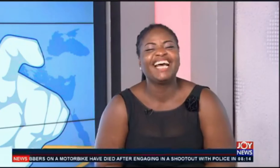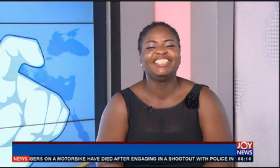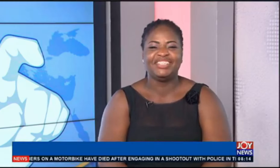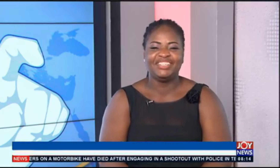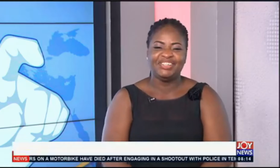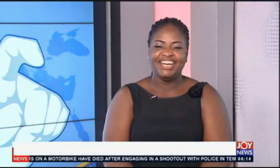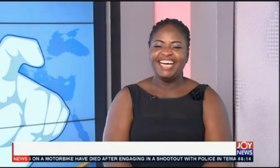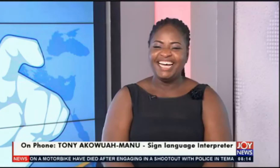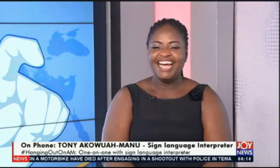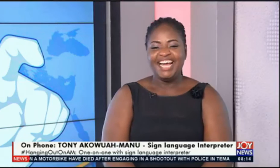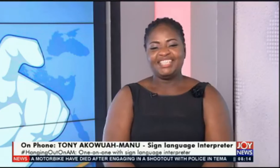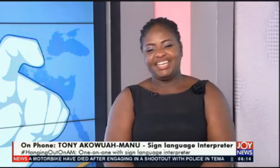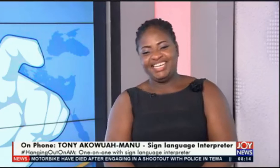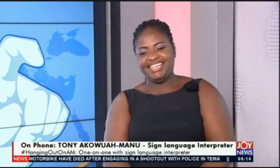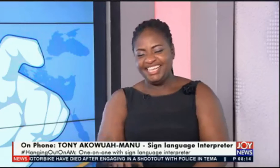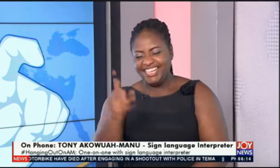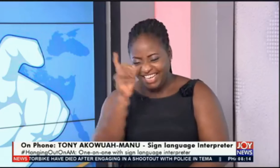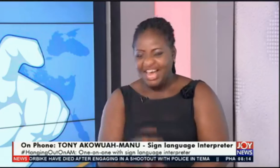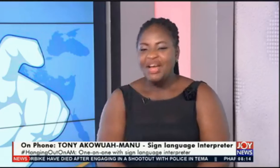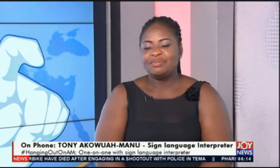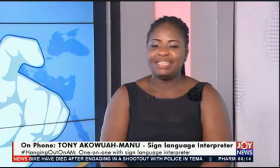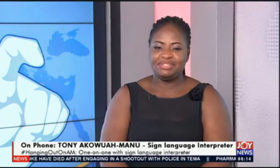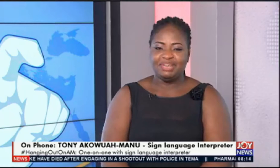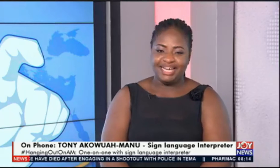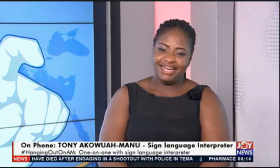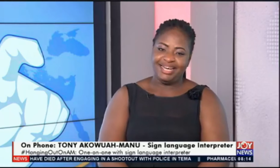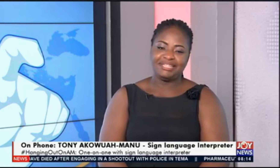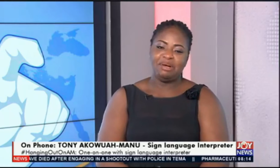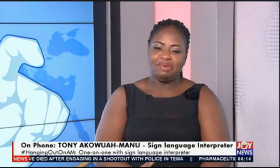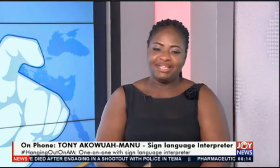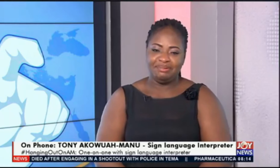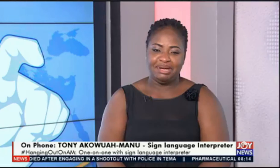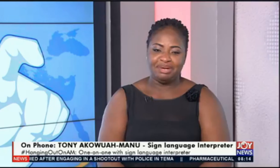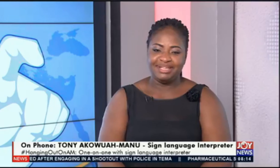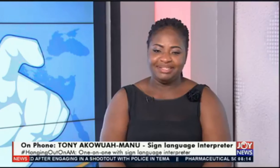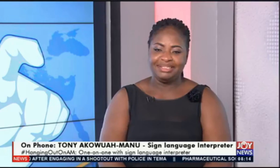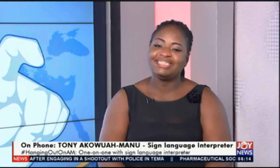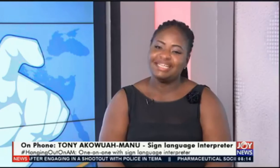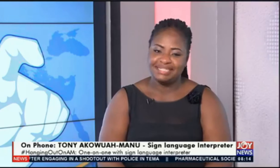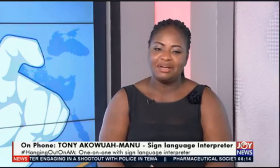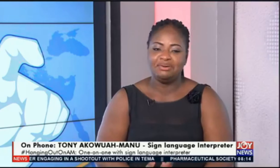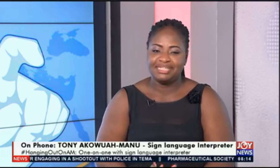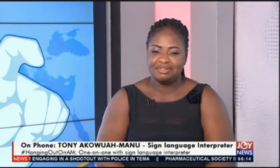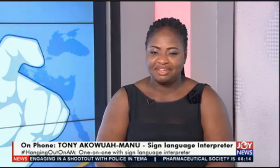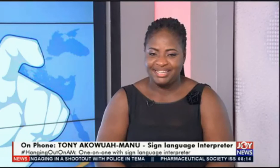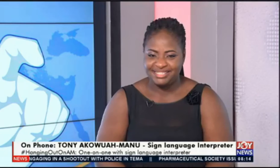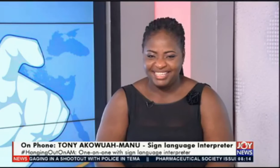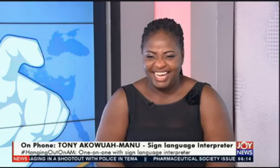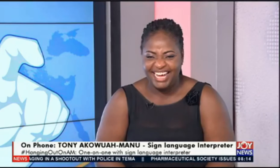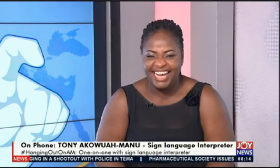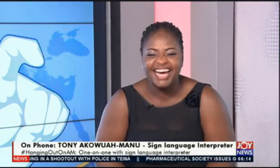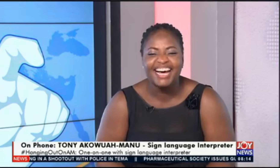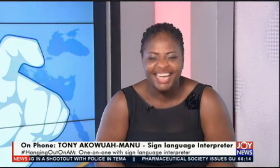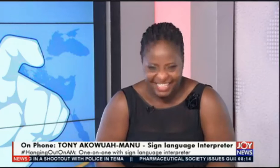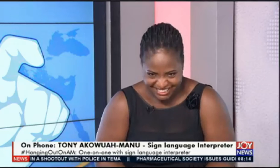Yes, I do. Who is Tony? Tony, we chat together. He's my brother. In Sawam, yes, it's our Church of Christ. Church